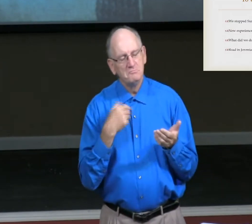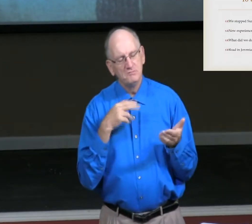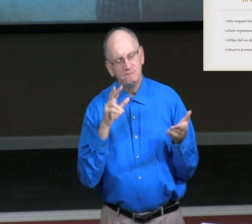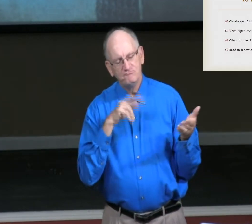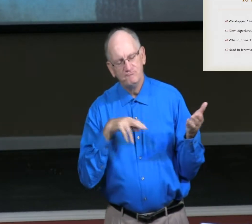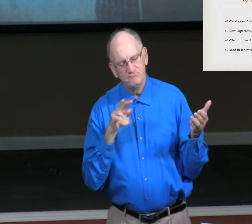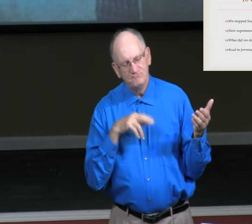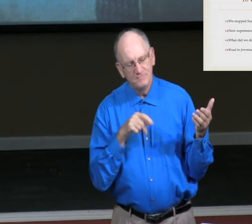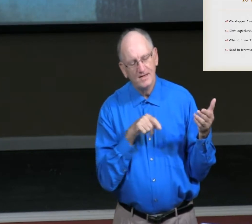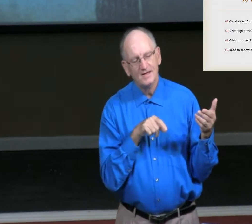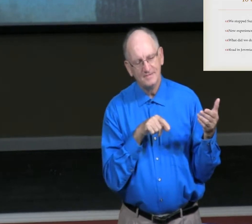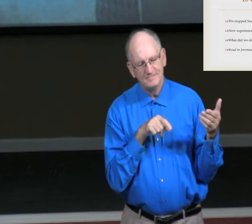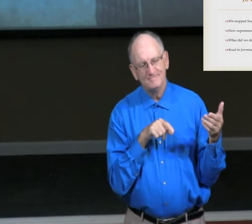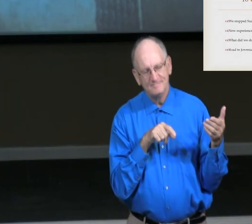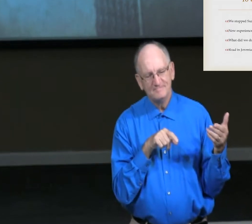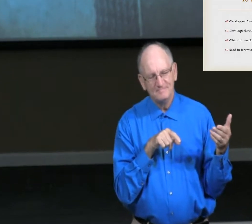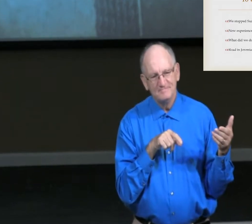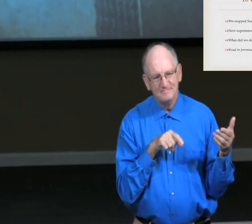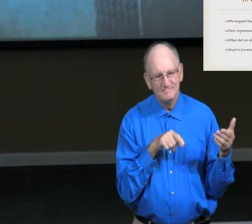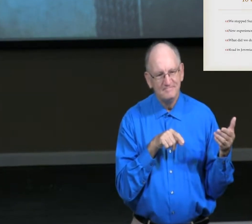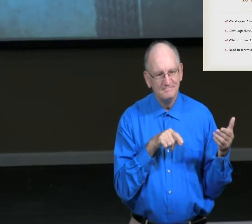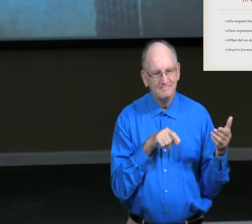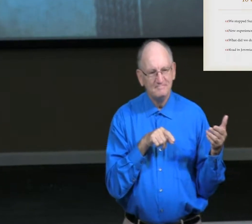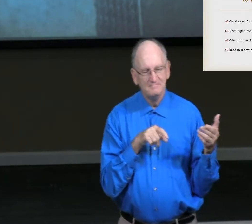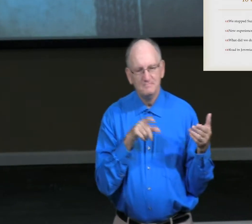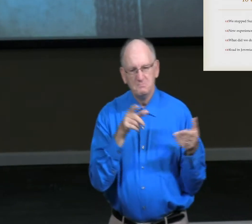a certain Bible verse. And as I was reading,